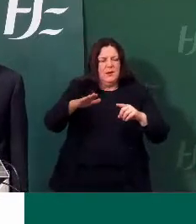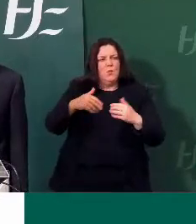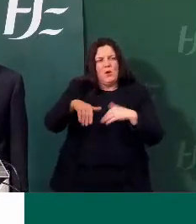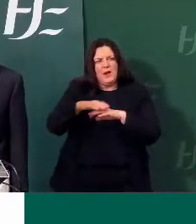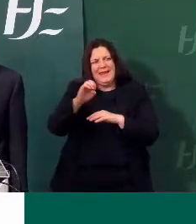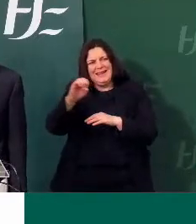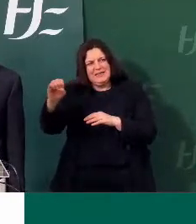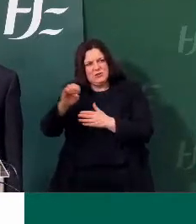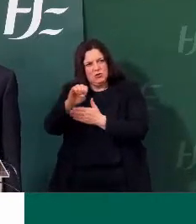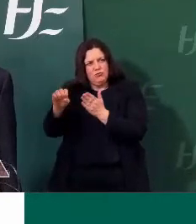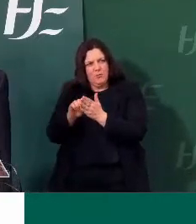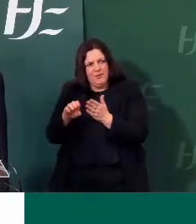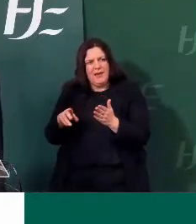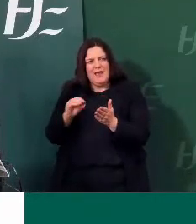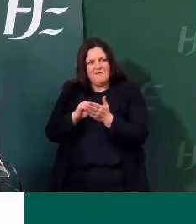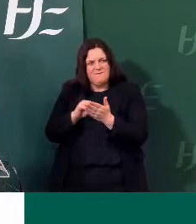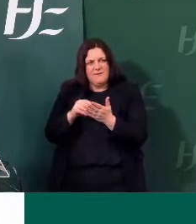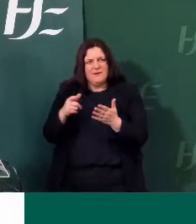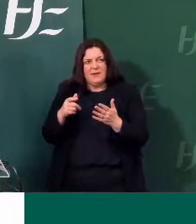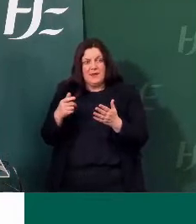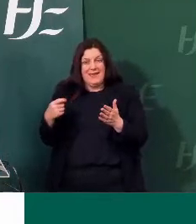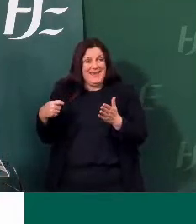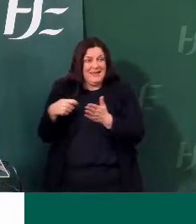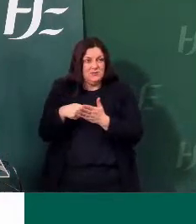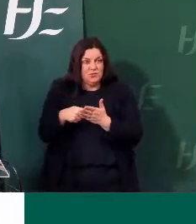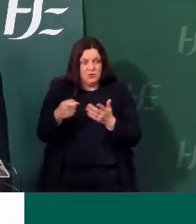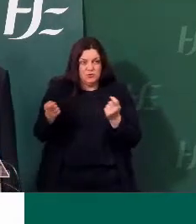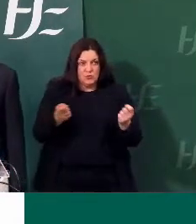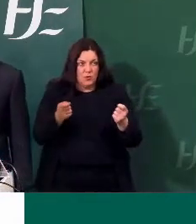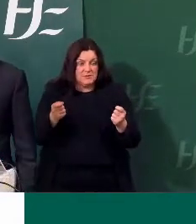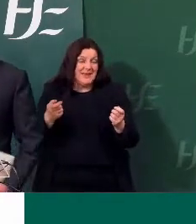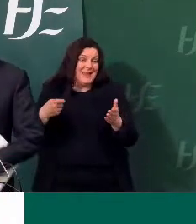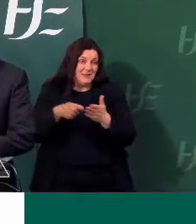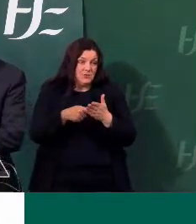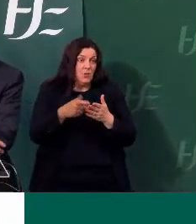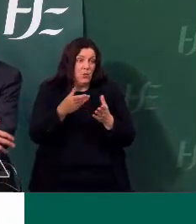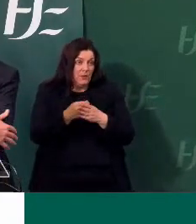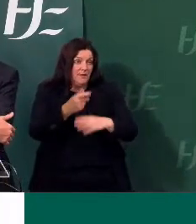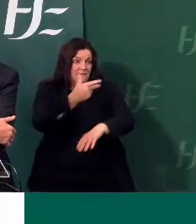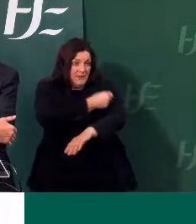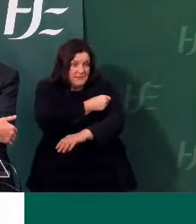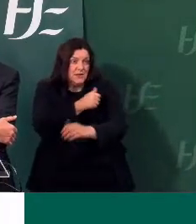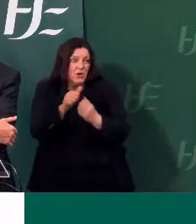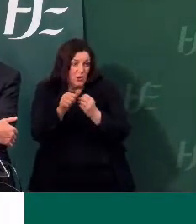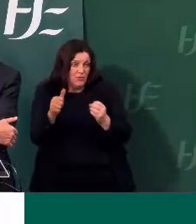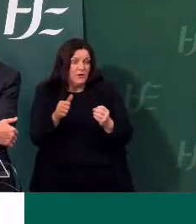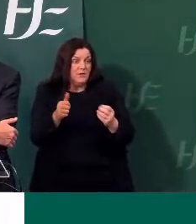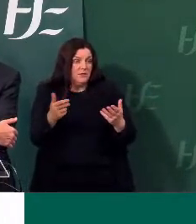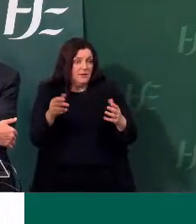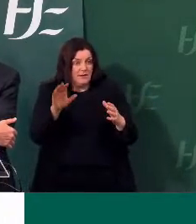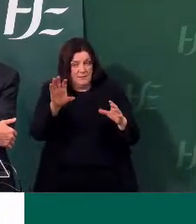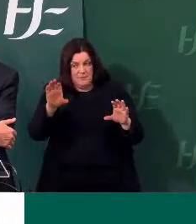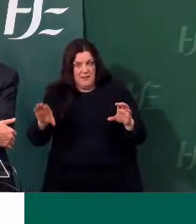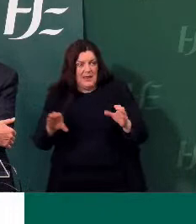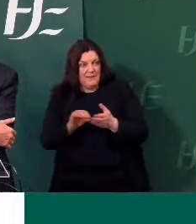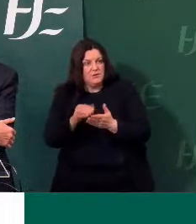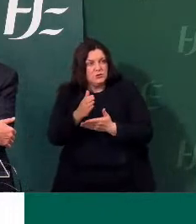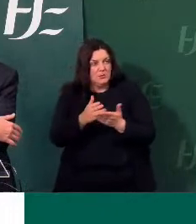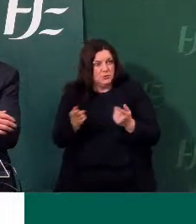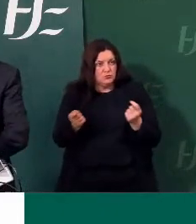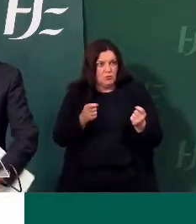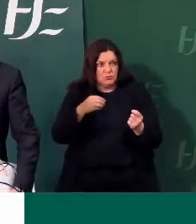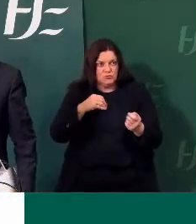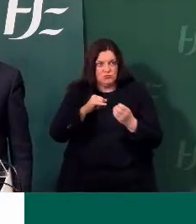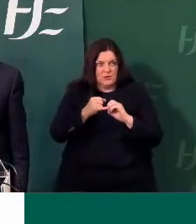reintroducing some controls in addition to vaccines, in addition to all the other measures, reintroducing some controls designed to